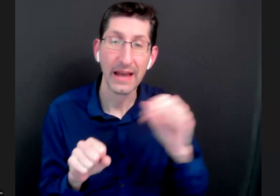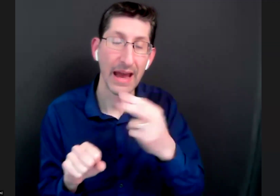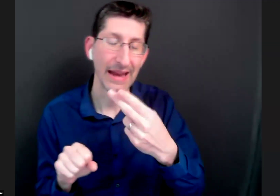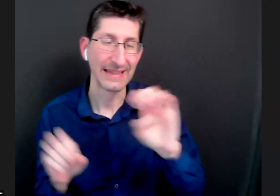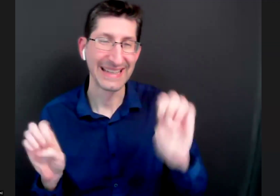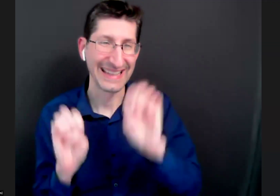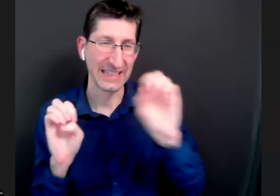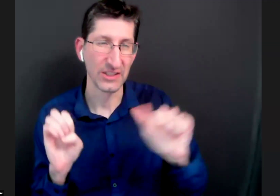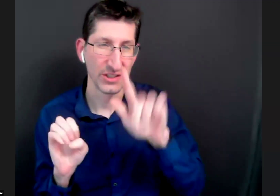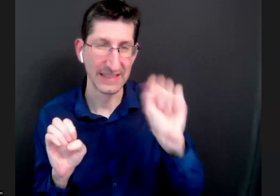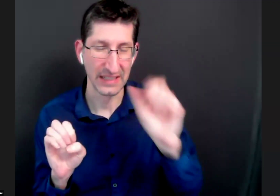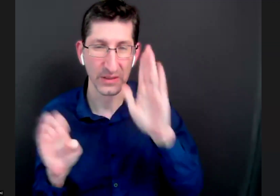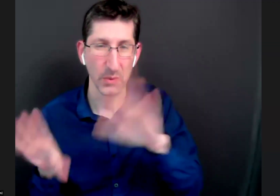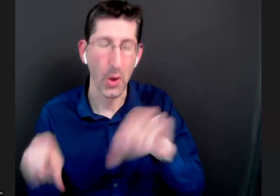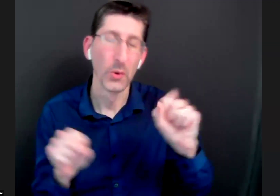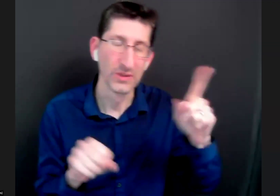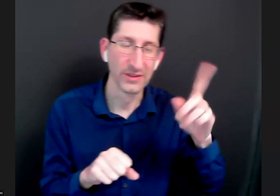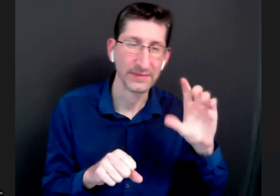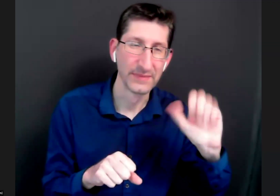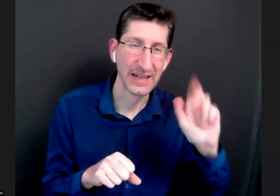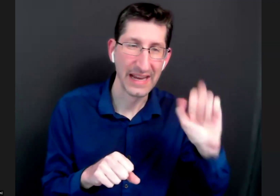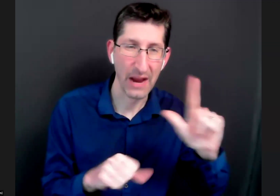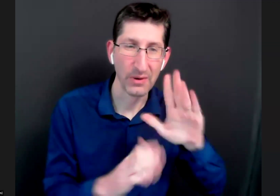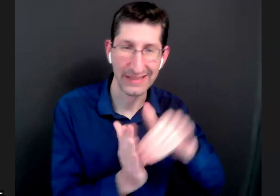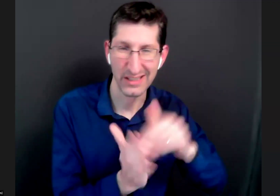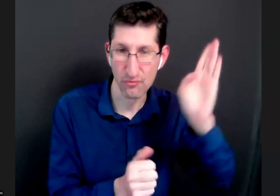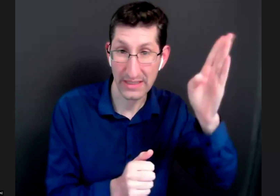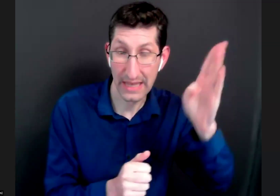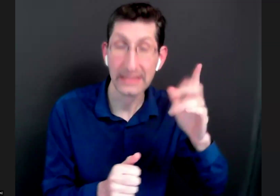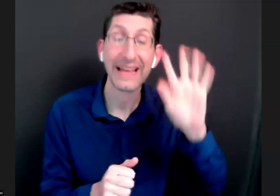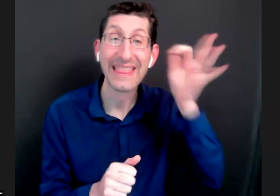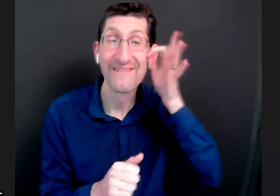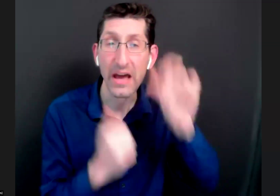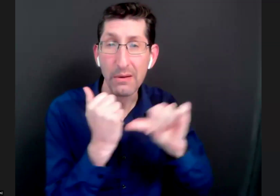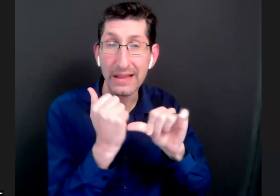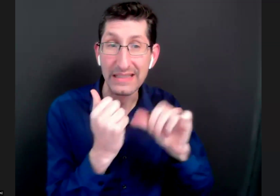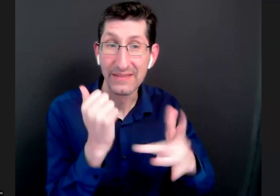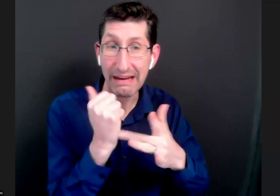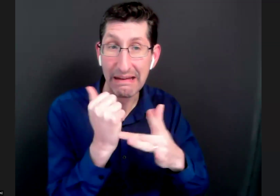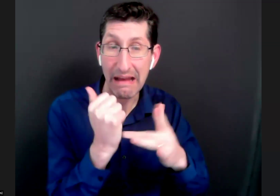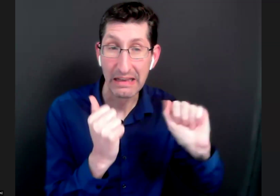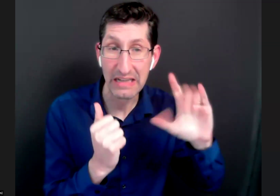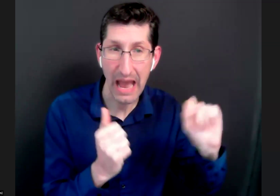Seals, Massachusetts. This training is being funded through the Federal Assistive Technology Act.